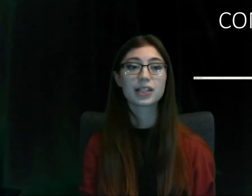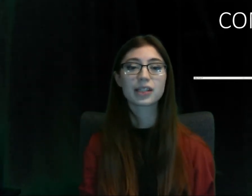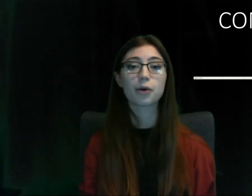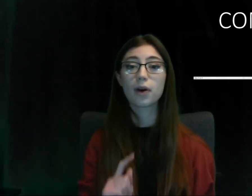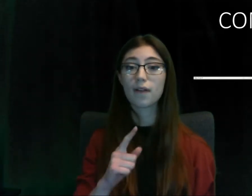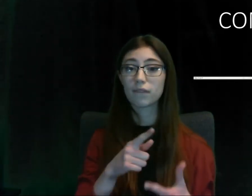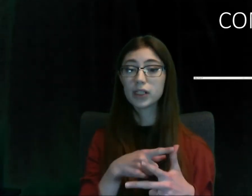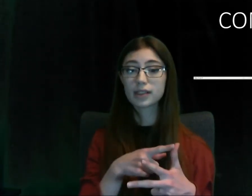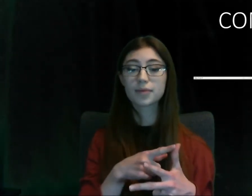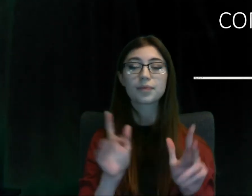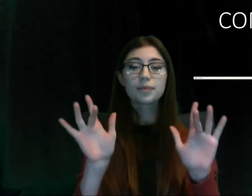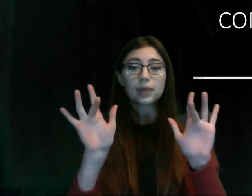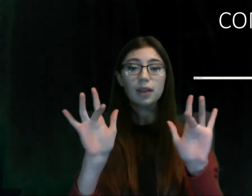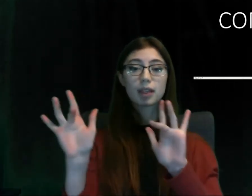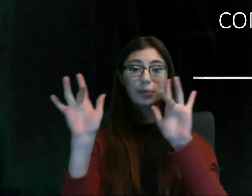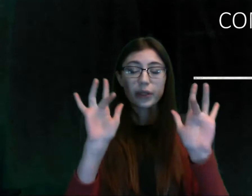So first, computer.